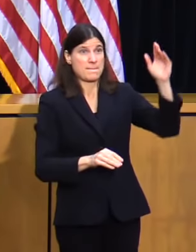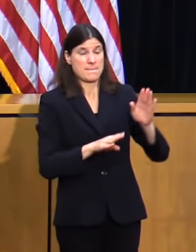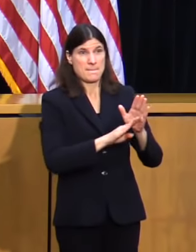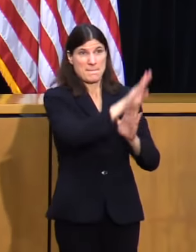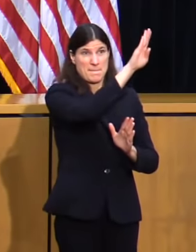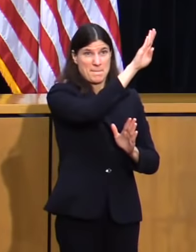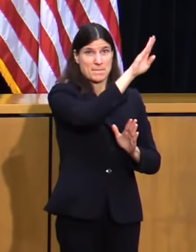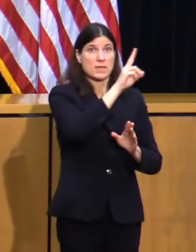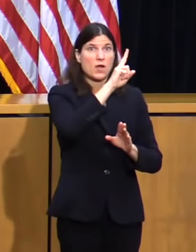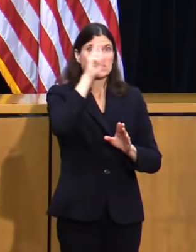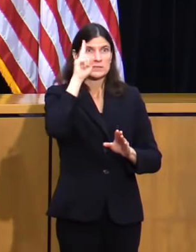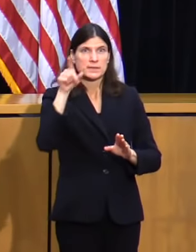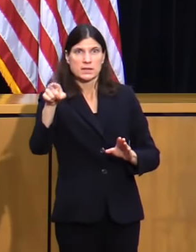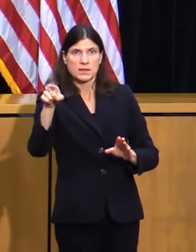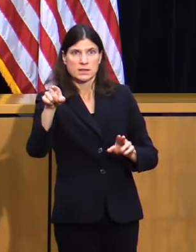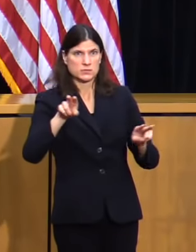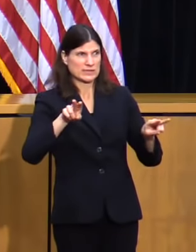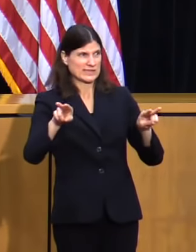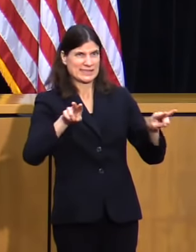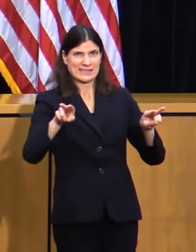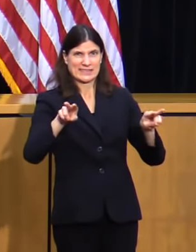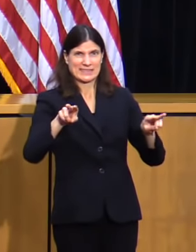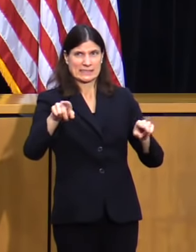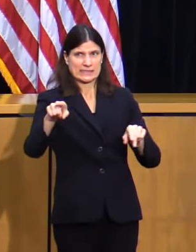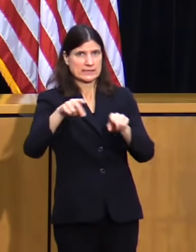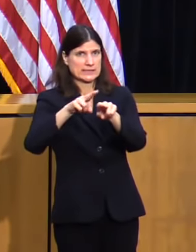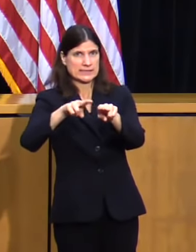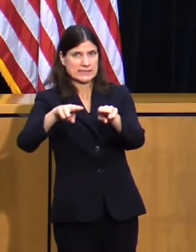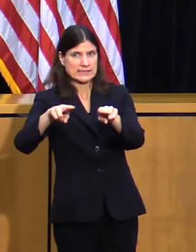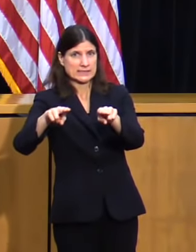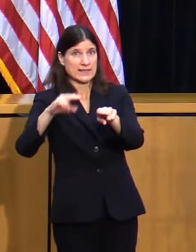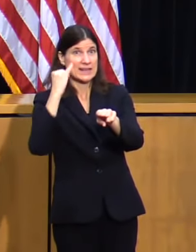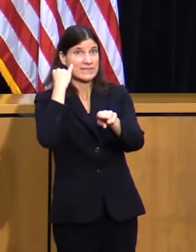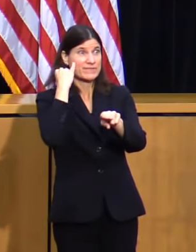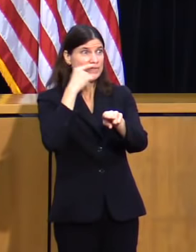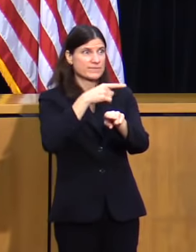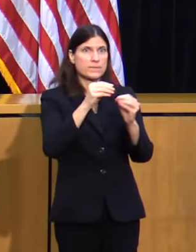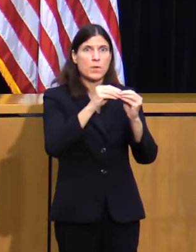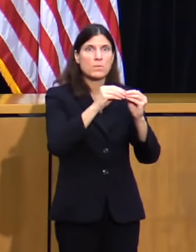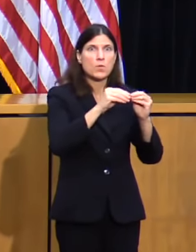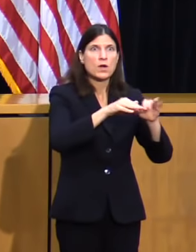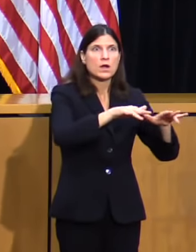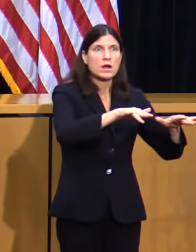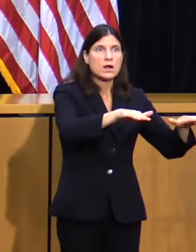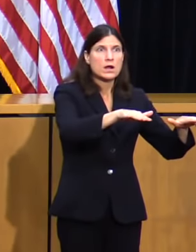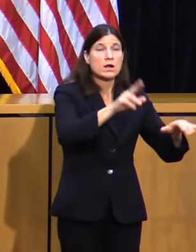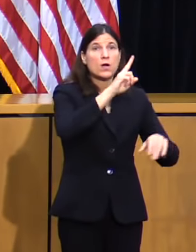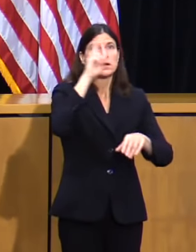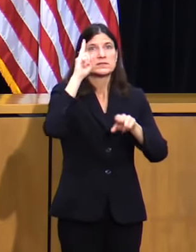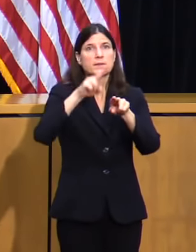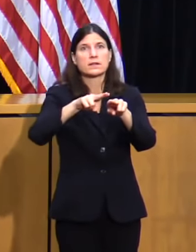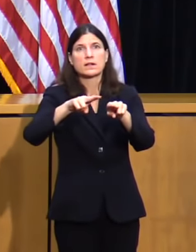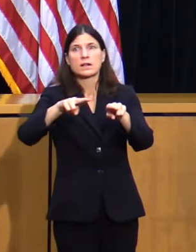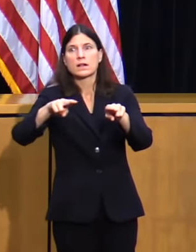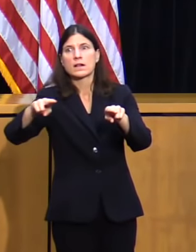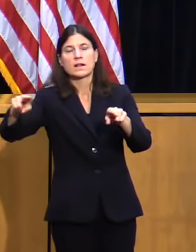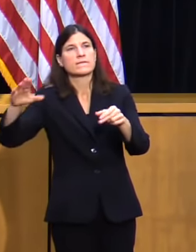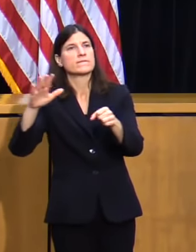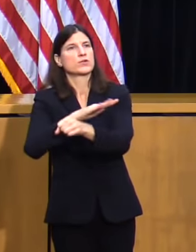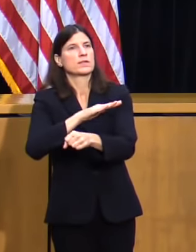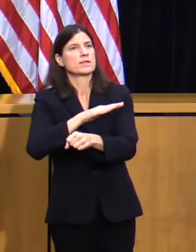Day. We all have a critical responsibility to understand and appreciate that we